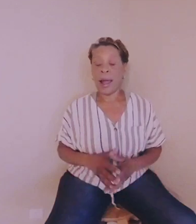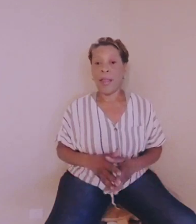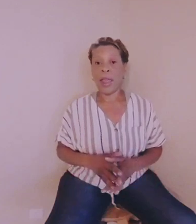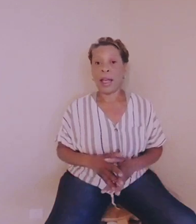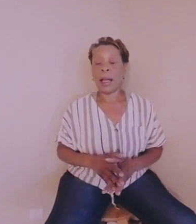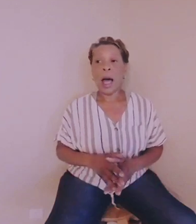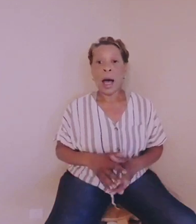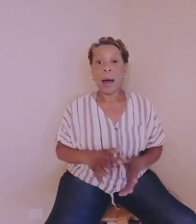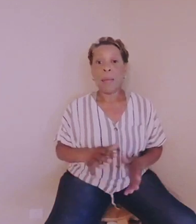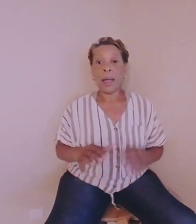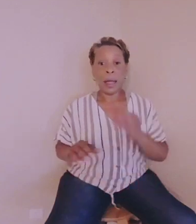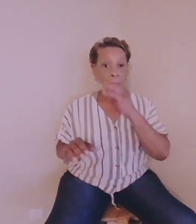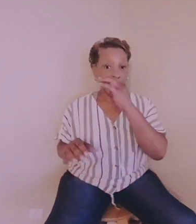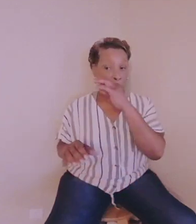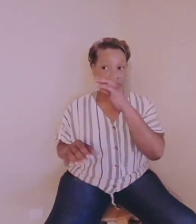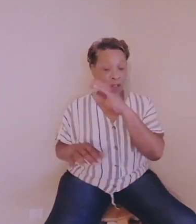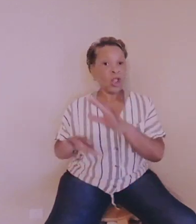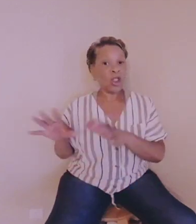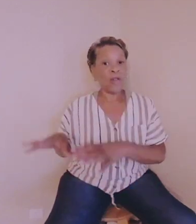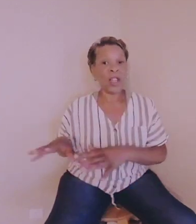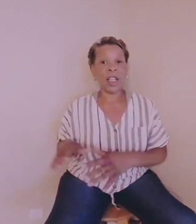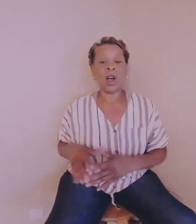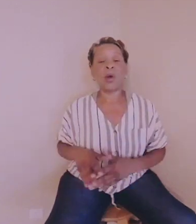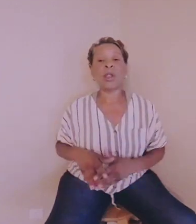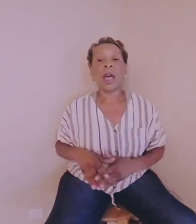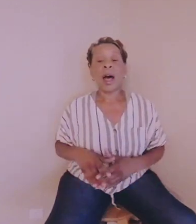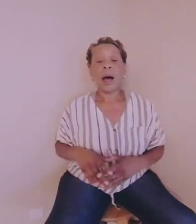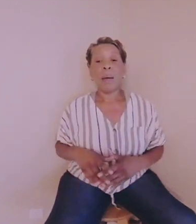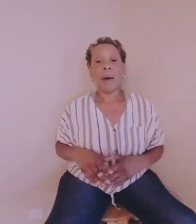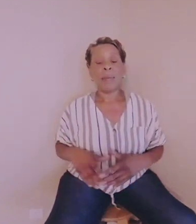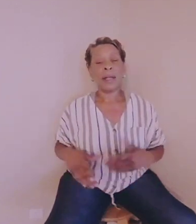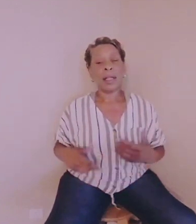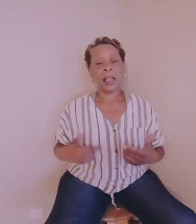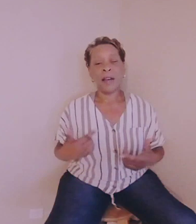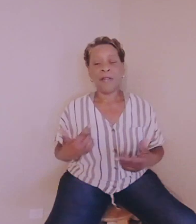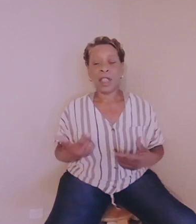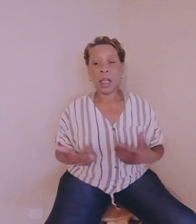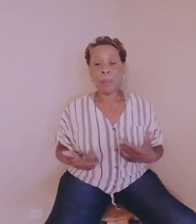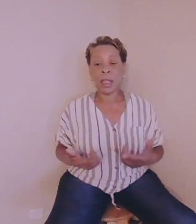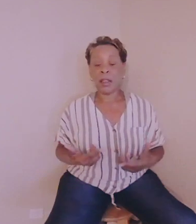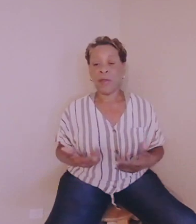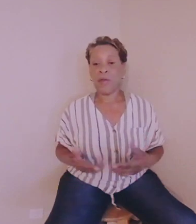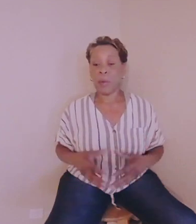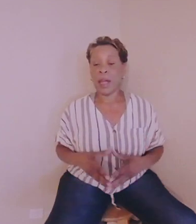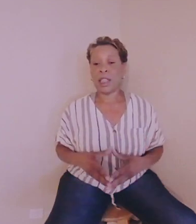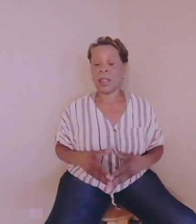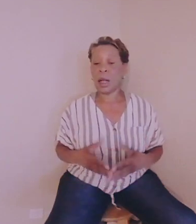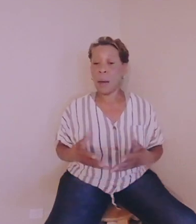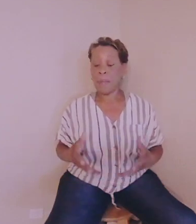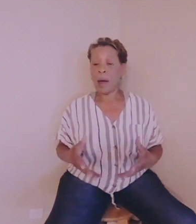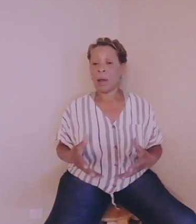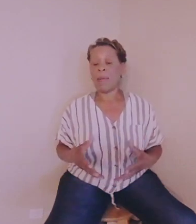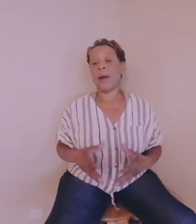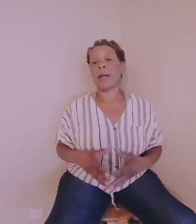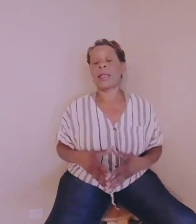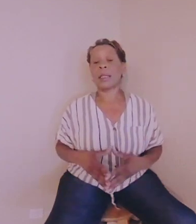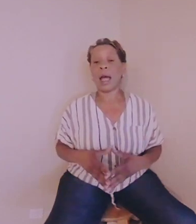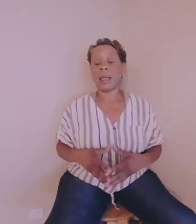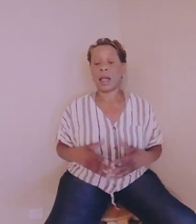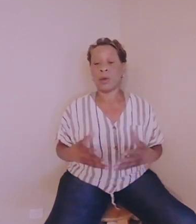And then in future videos, I'm gonna give tidbits of information about American Sign Language,